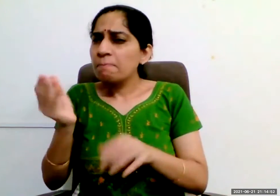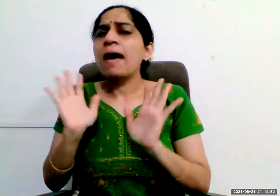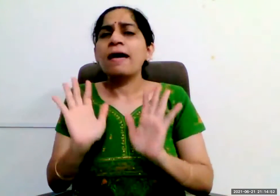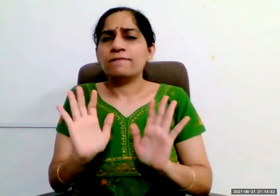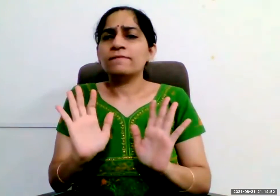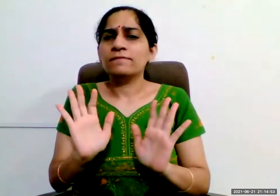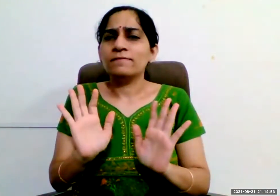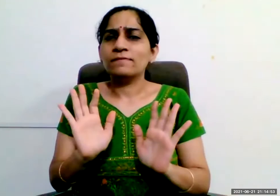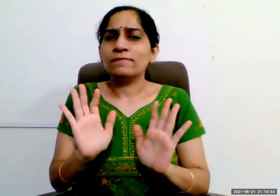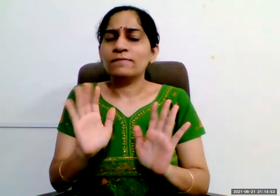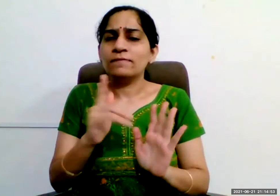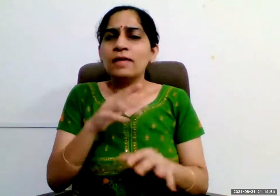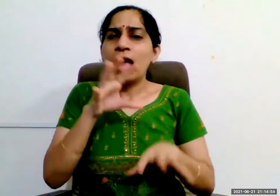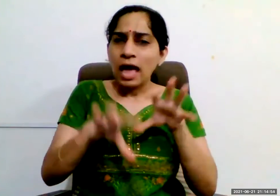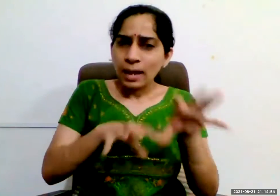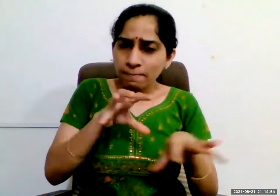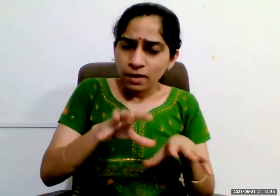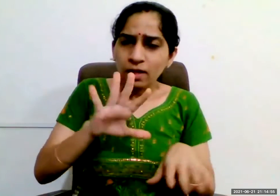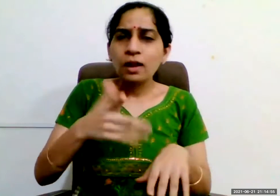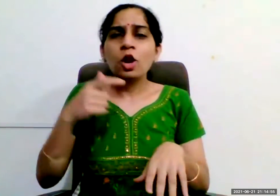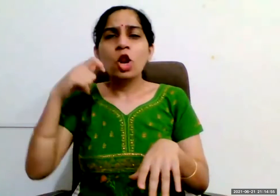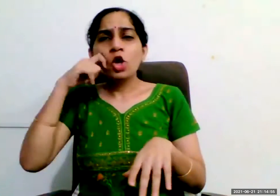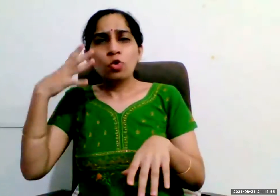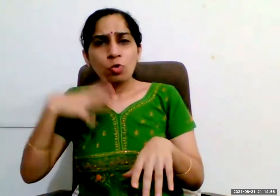Animals as well as humans, they eat.